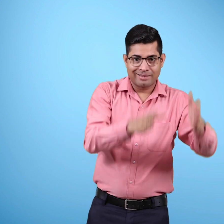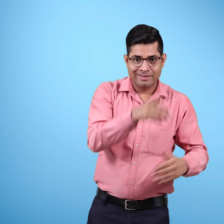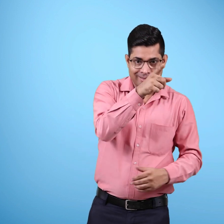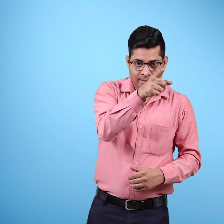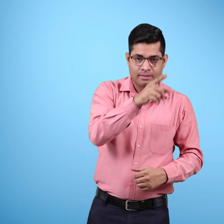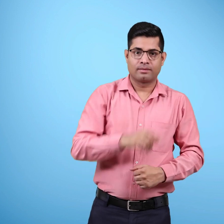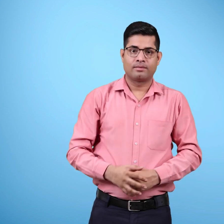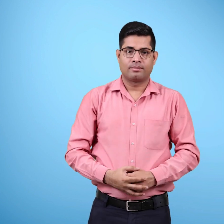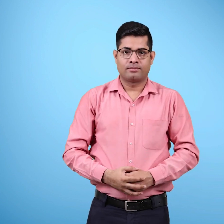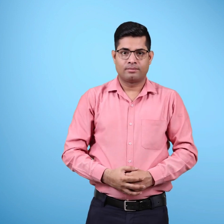Column 3